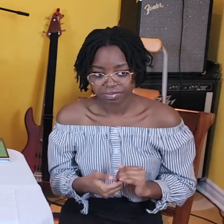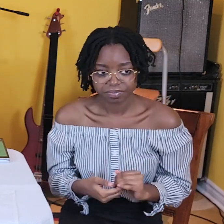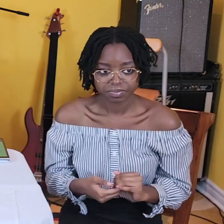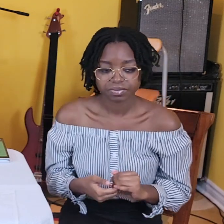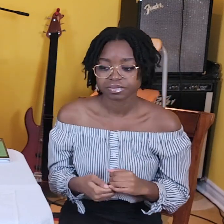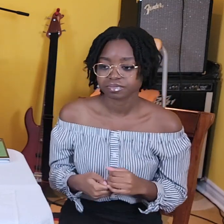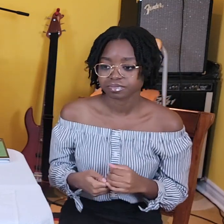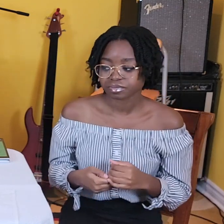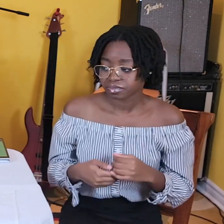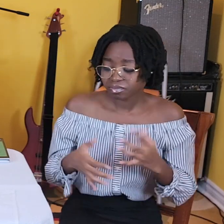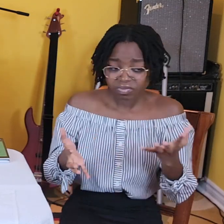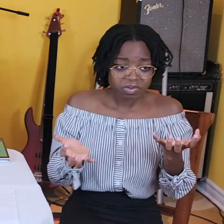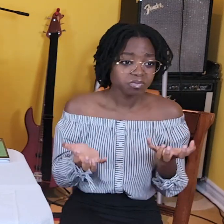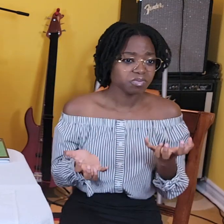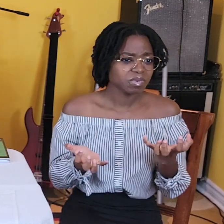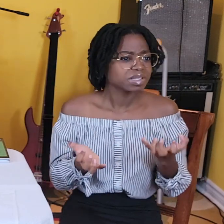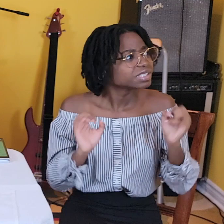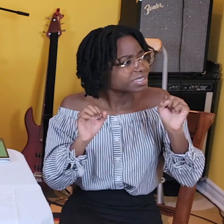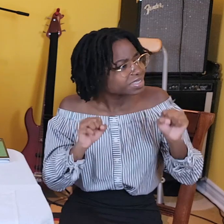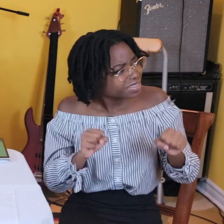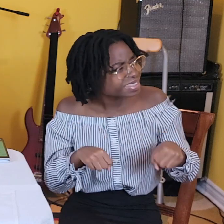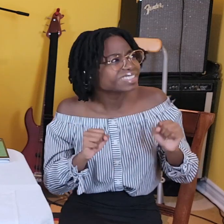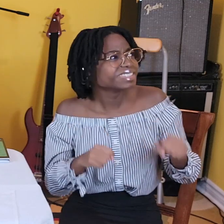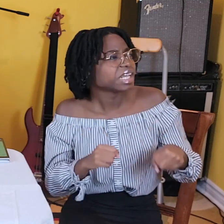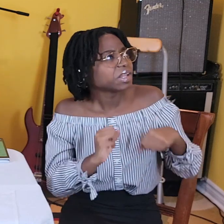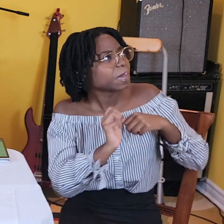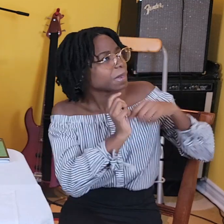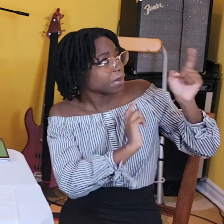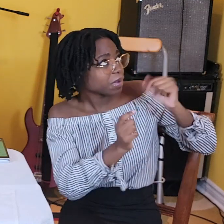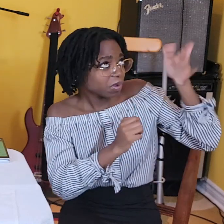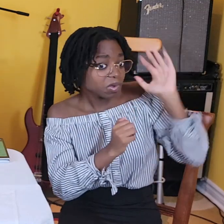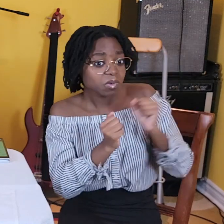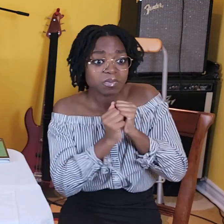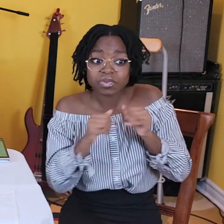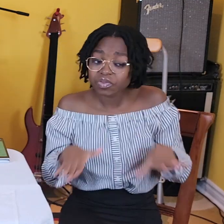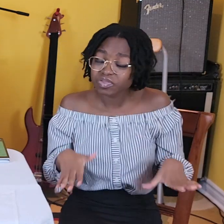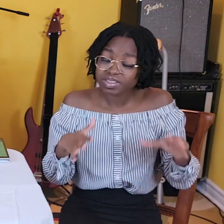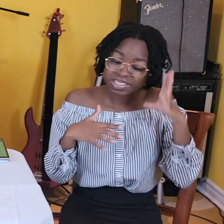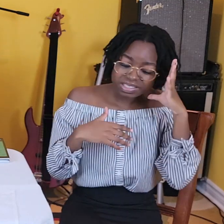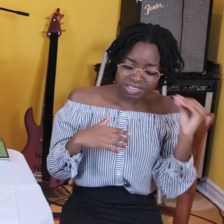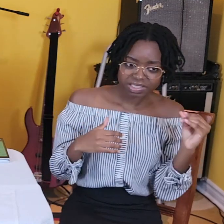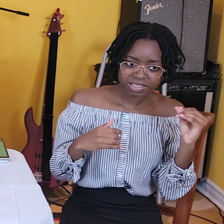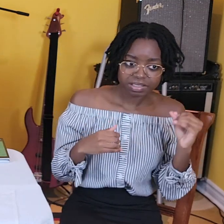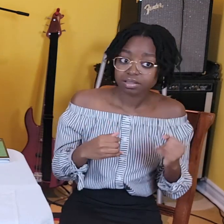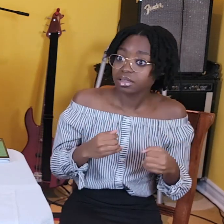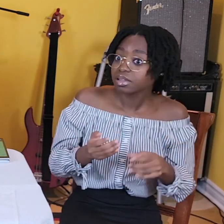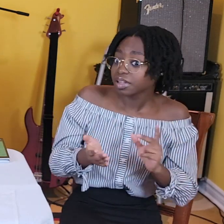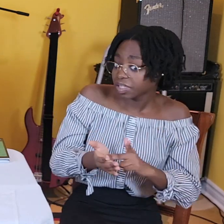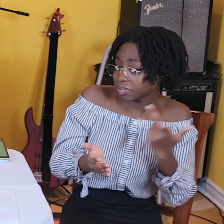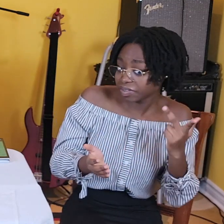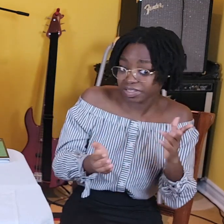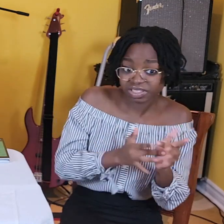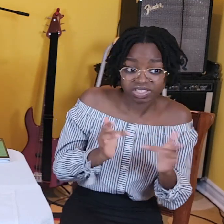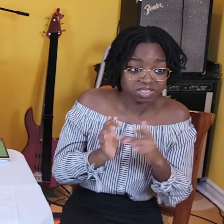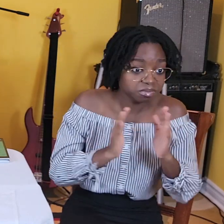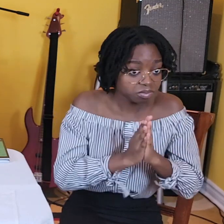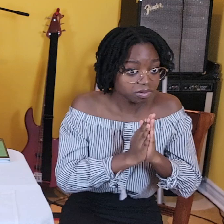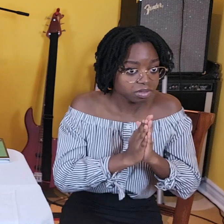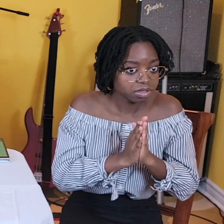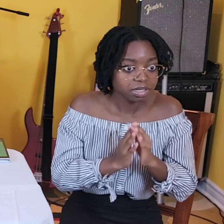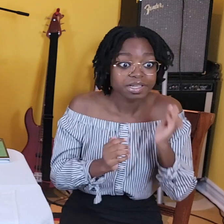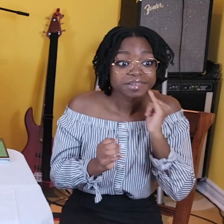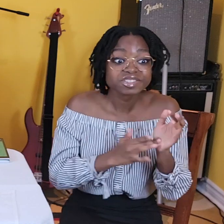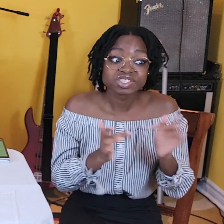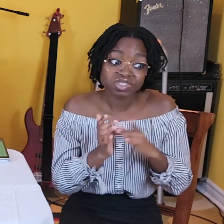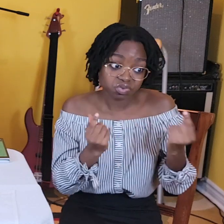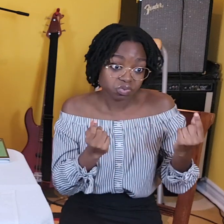without falling asleep, but being focused. Jesus Christ prayed three times. If he did, we can also do that. We can also pray.